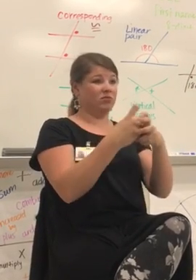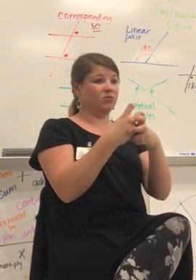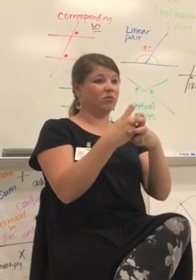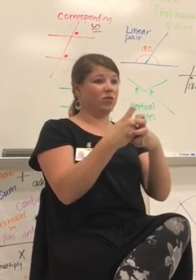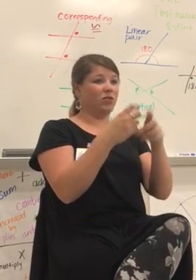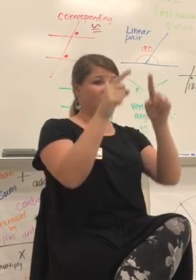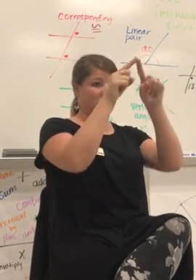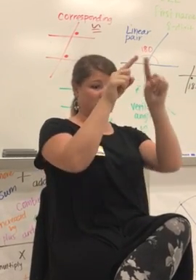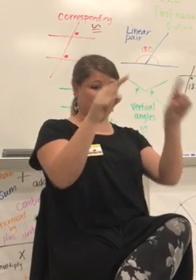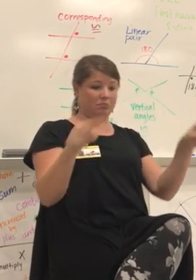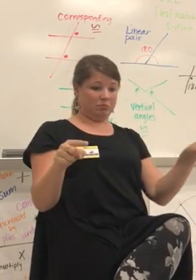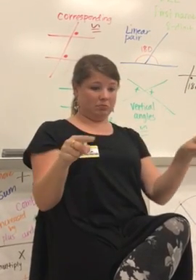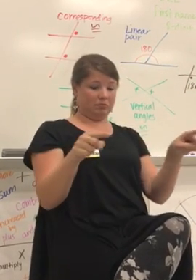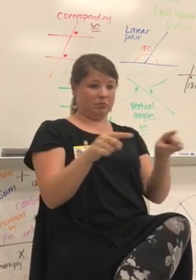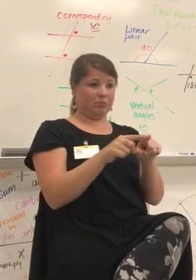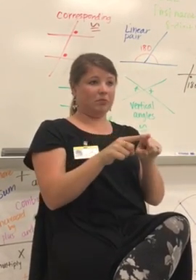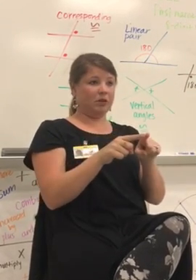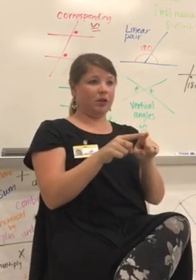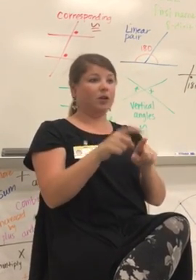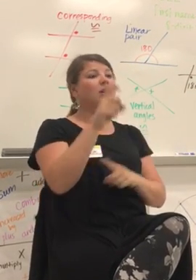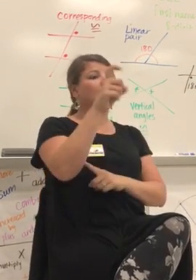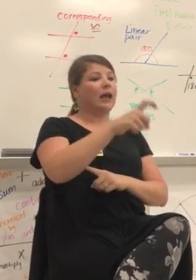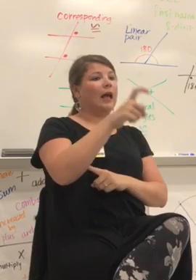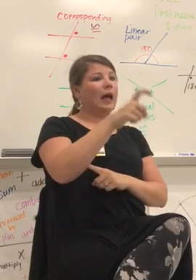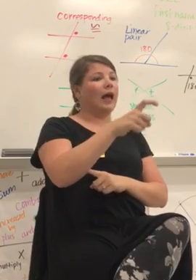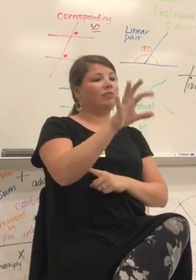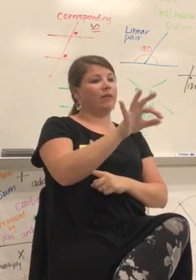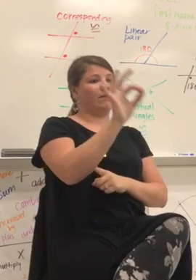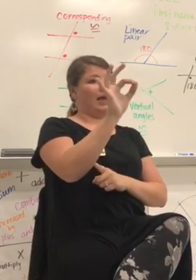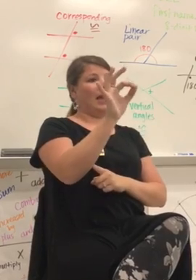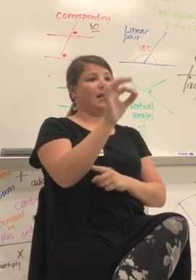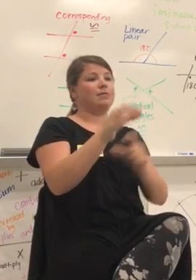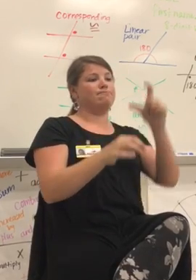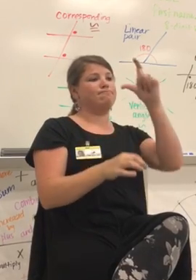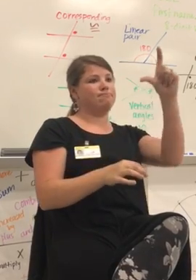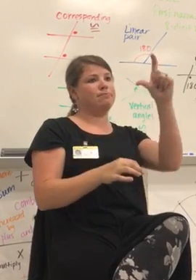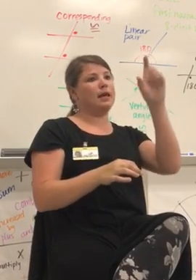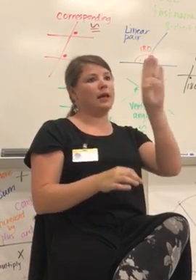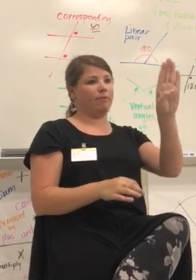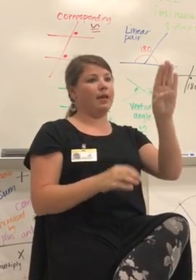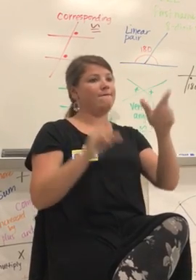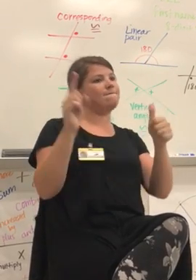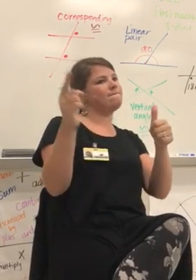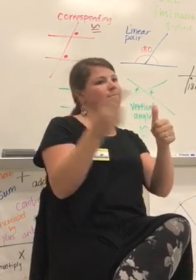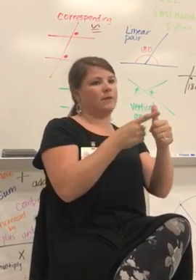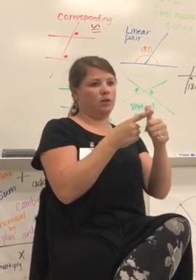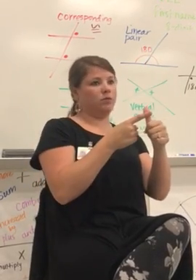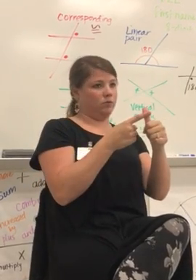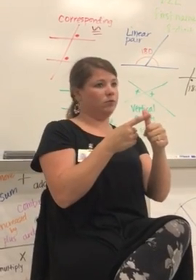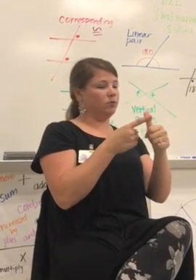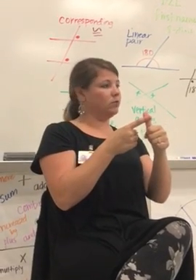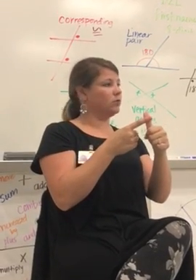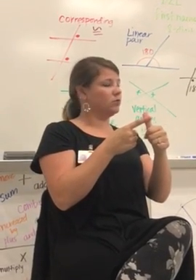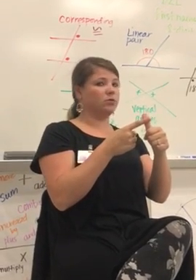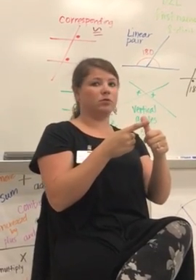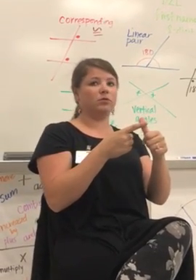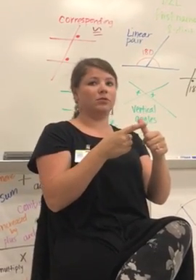find your big B first. It says the height of a square pyramid is 4 centimeters. So 1